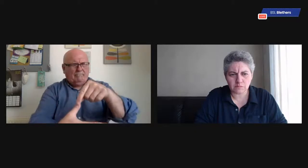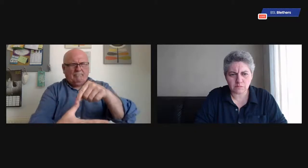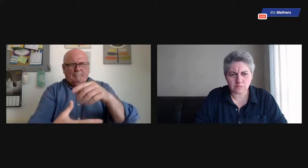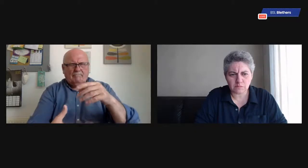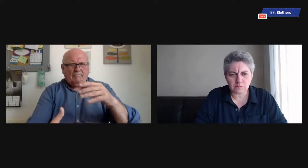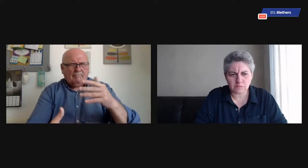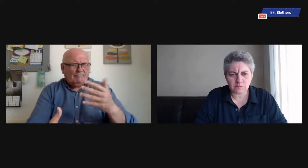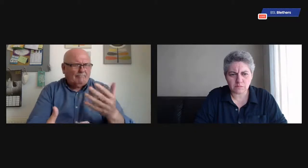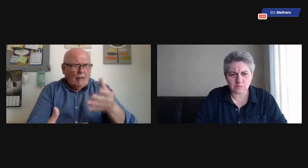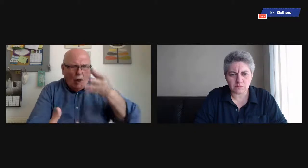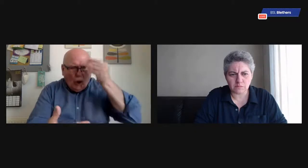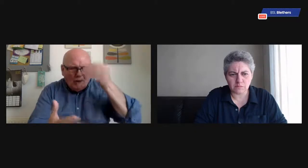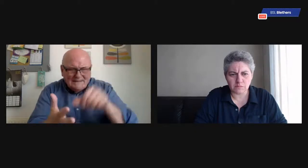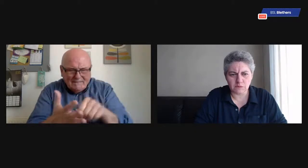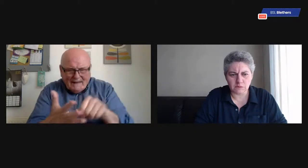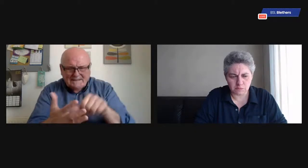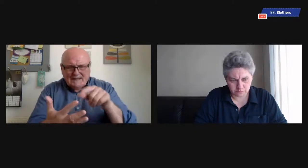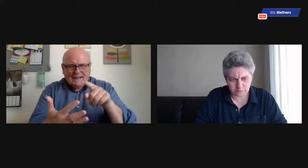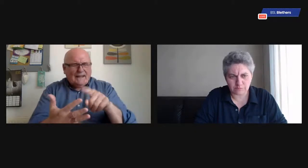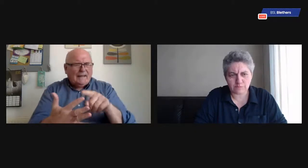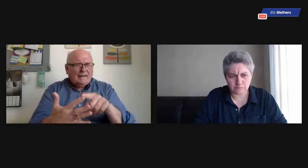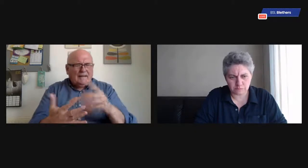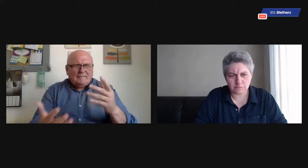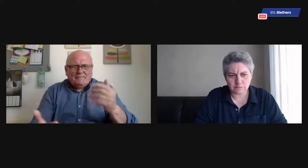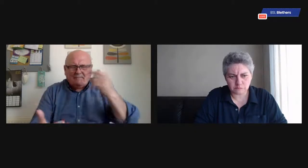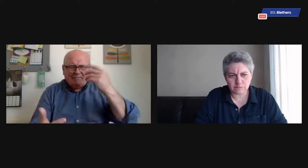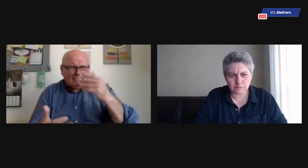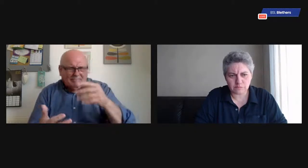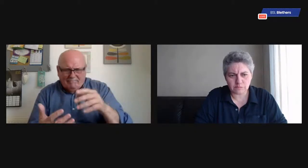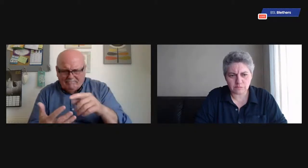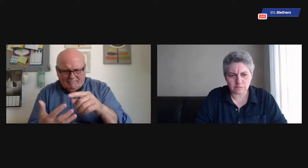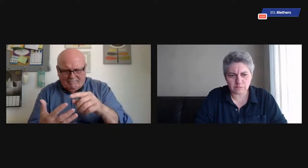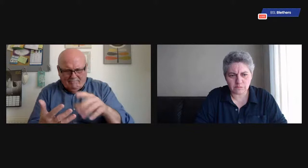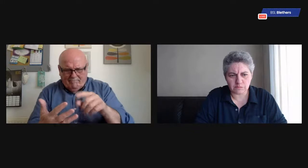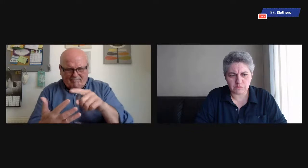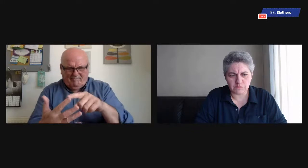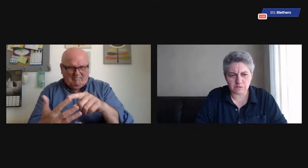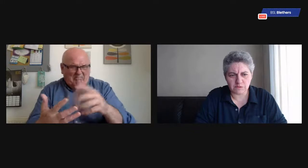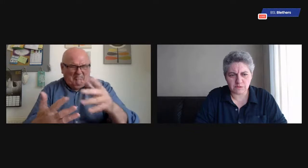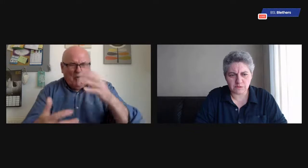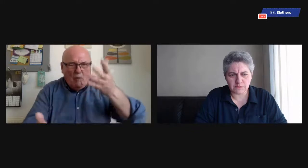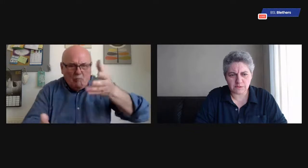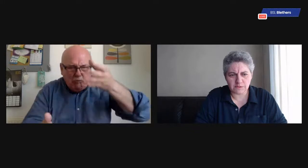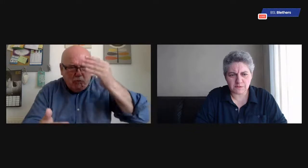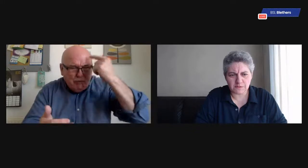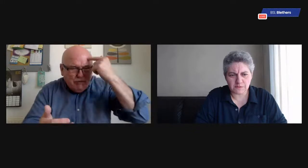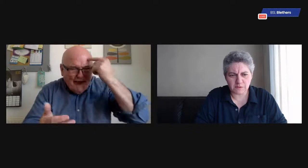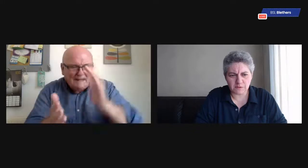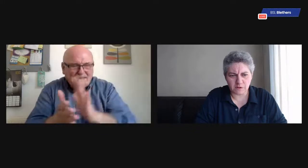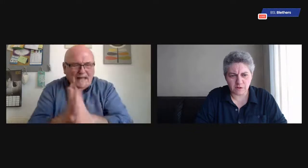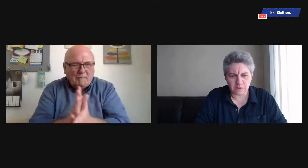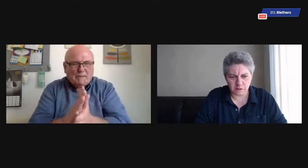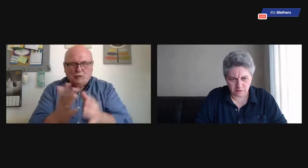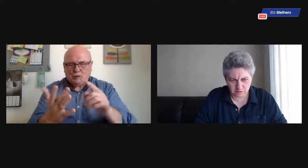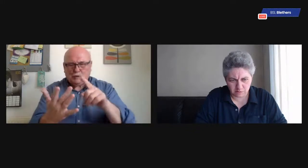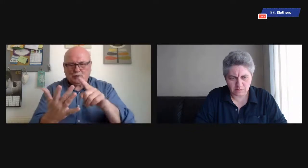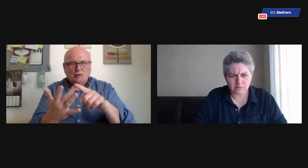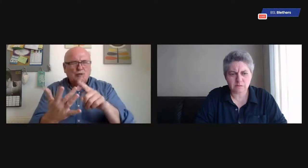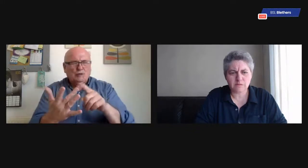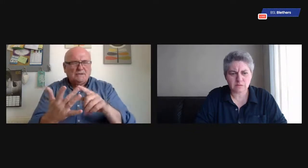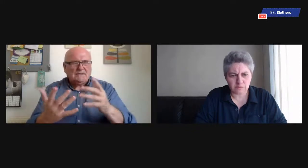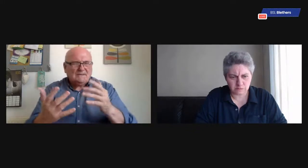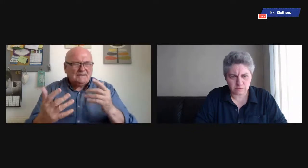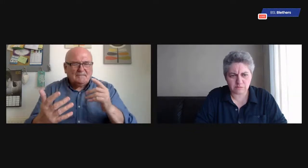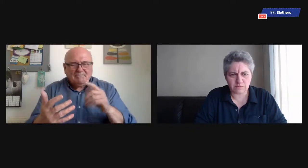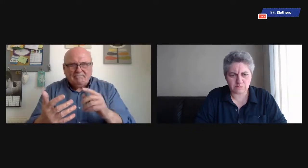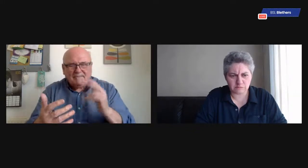evidence that vulnerable people, for example, people maybe had learning difficulties, people who maybe had